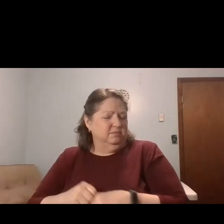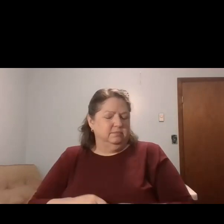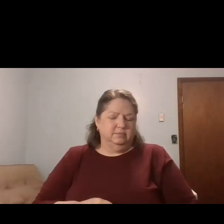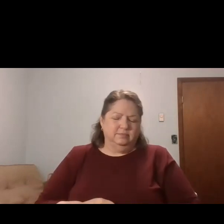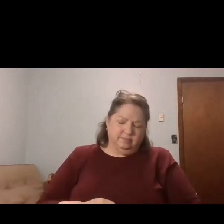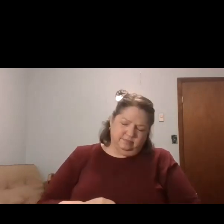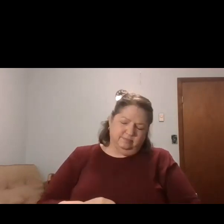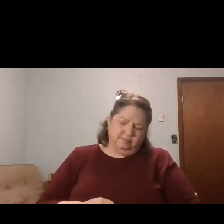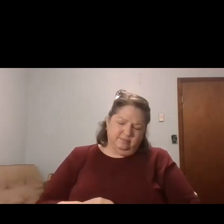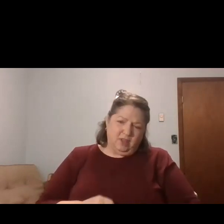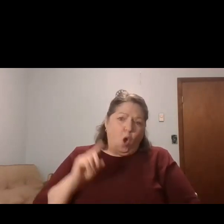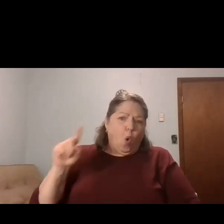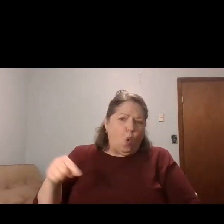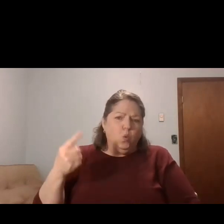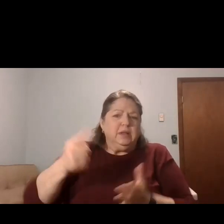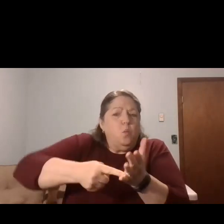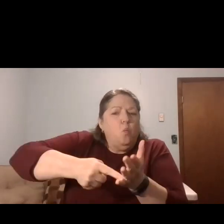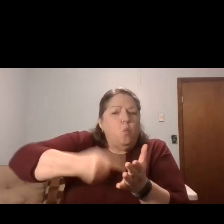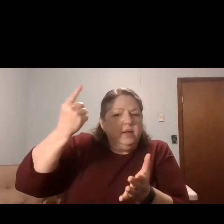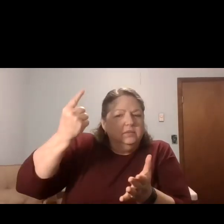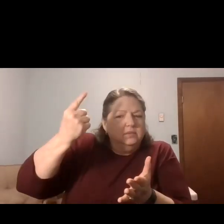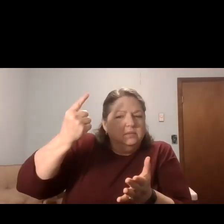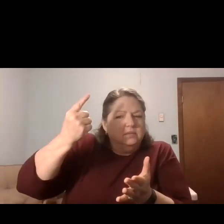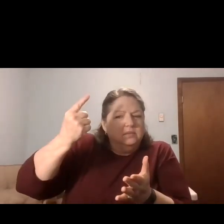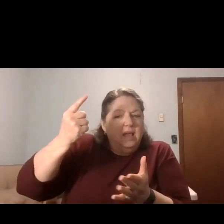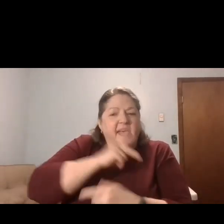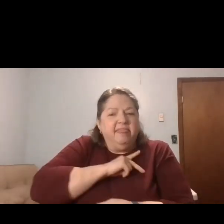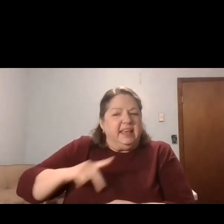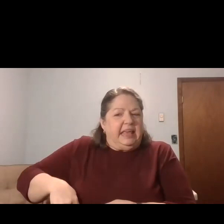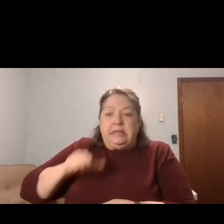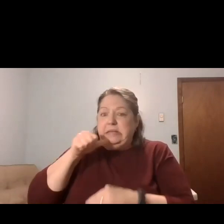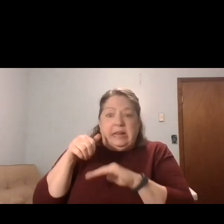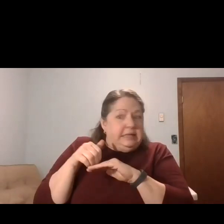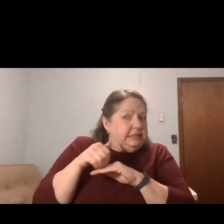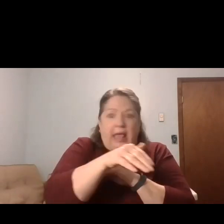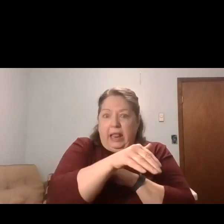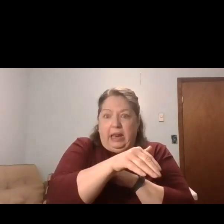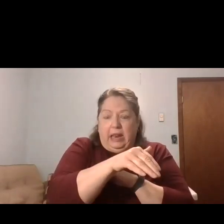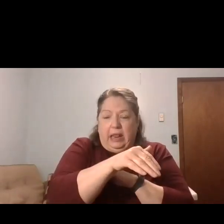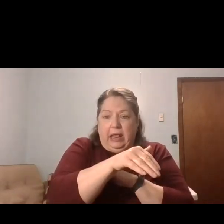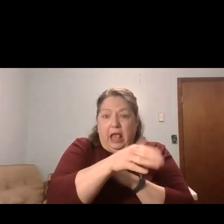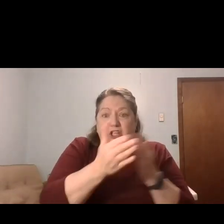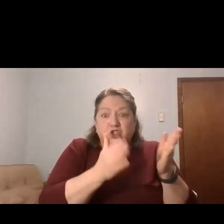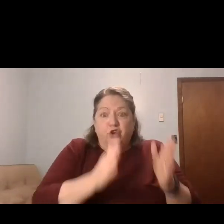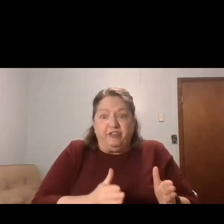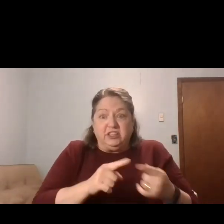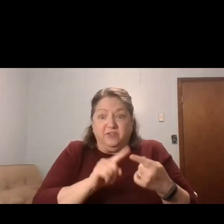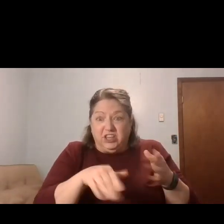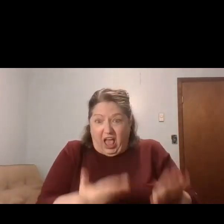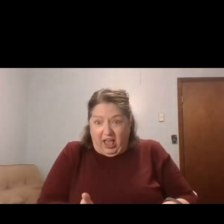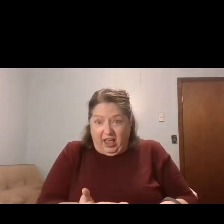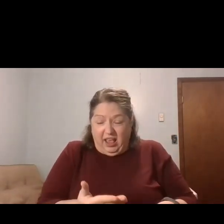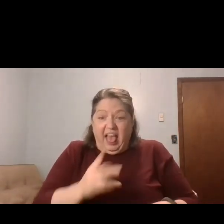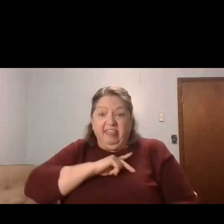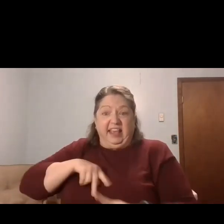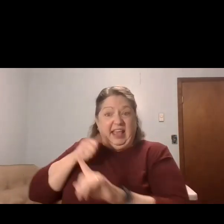his subjects to die for him, but instead died for his subjects. This king